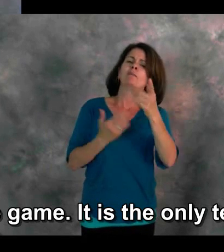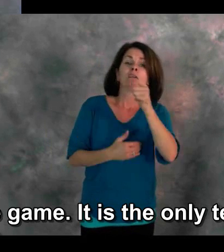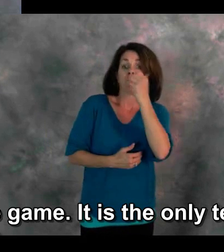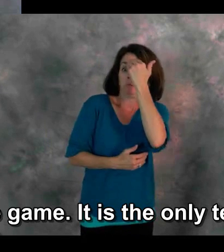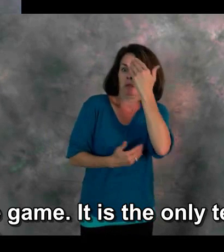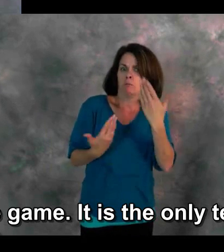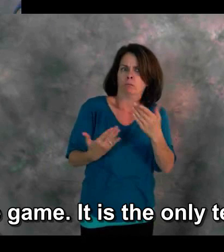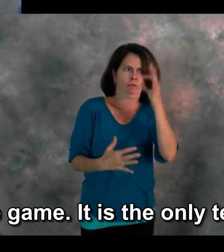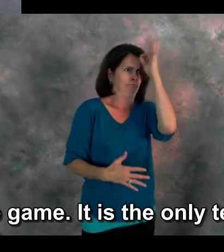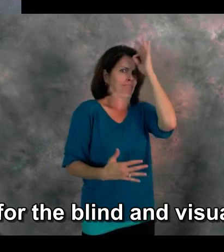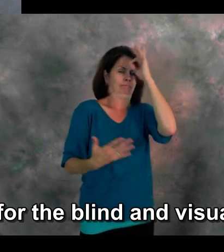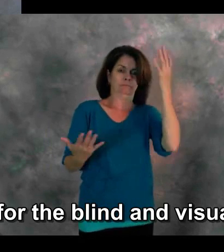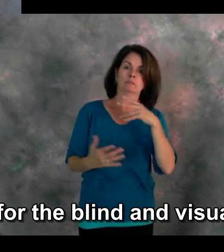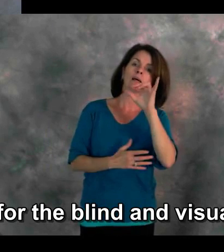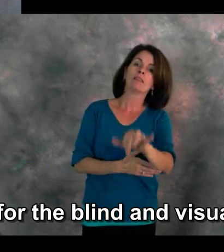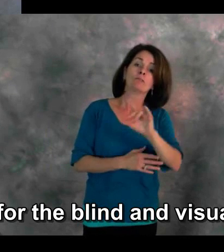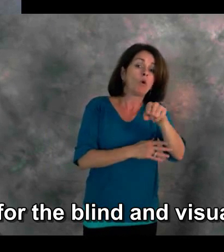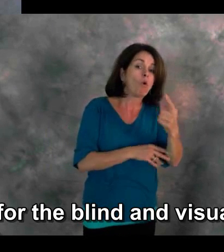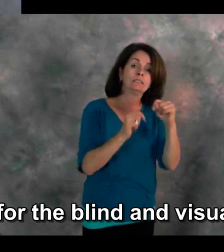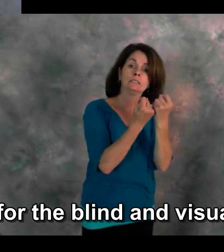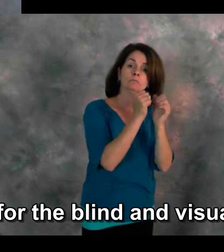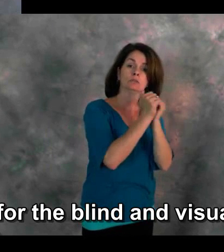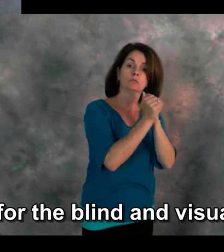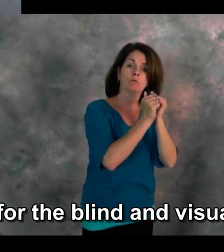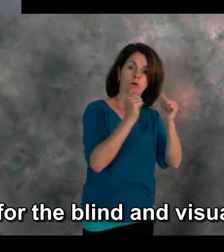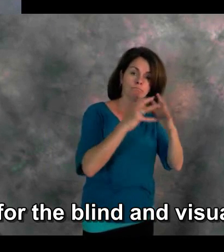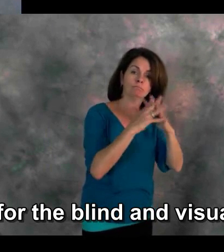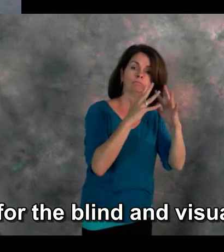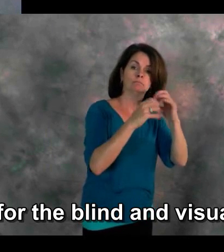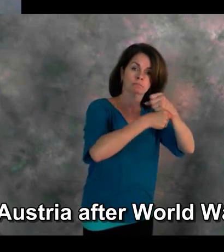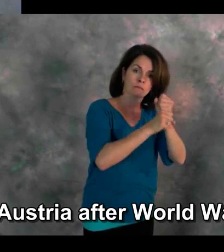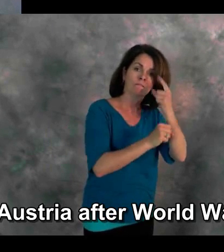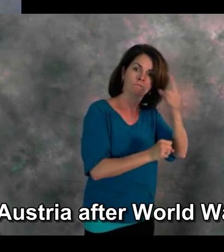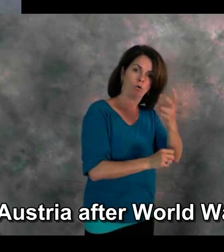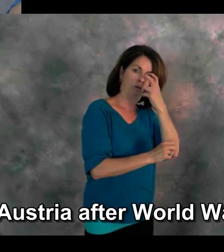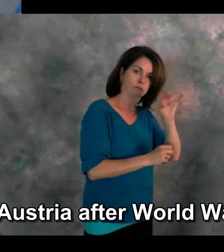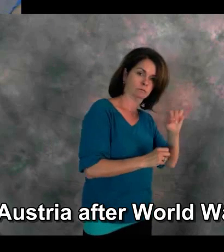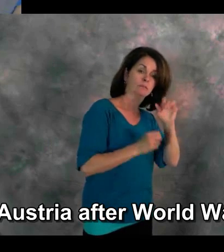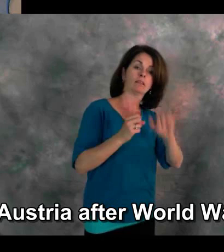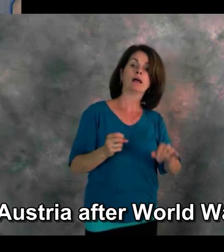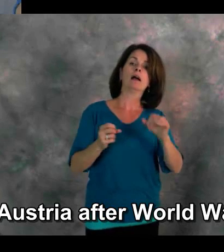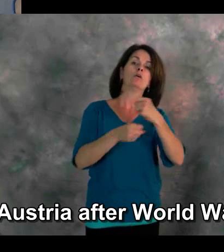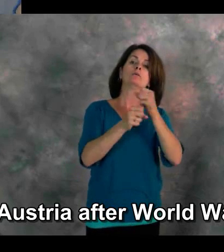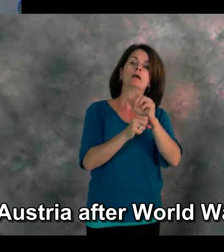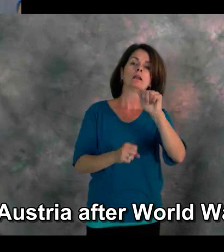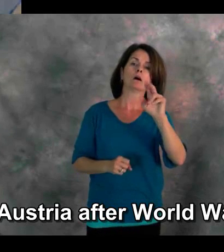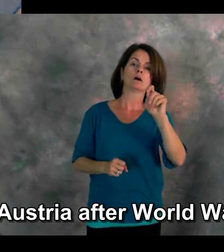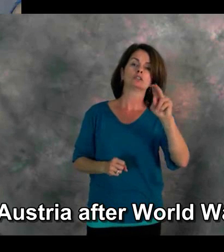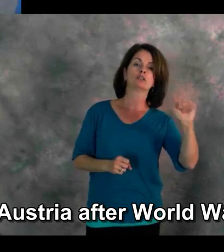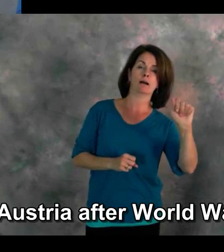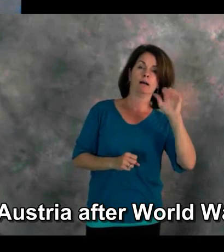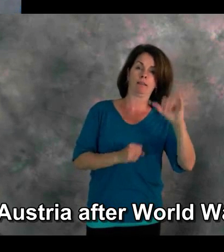it is the only team sport specifically created for the blind and visually impaired. It was created in